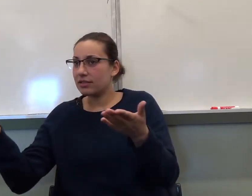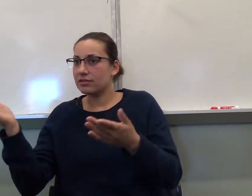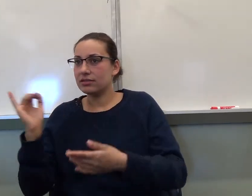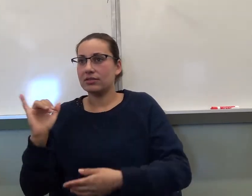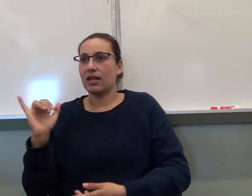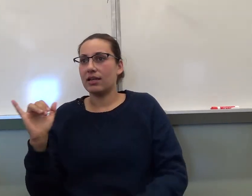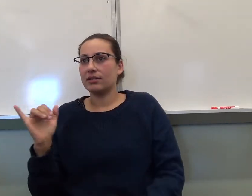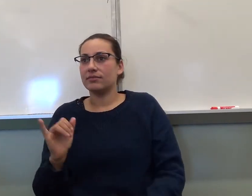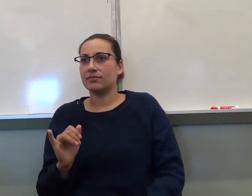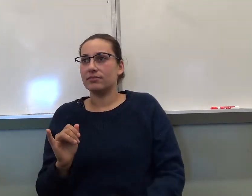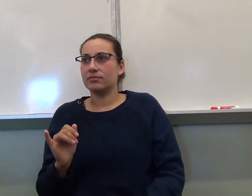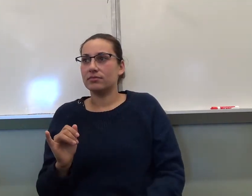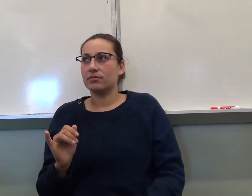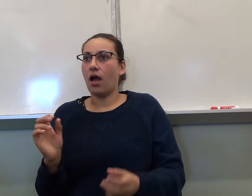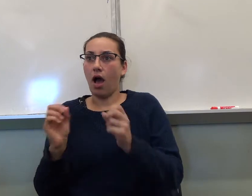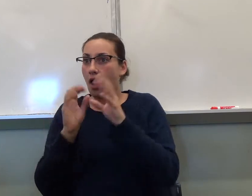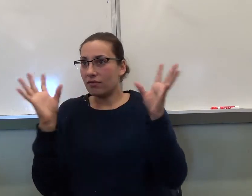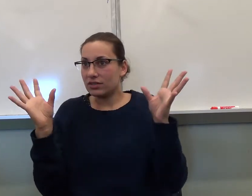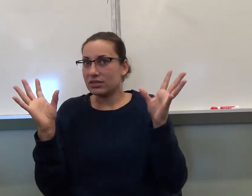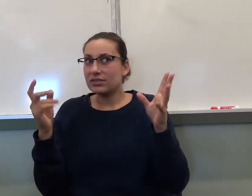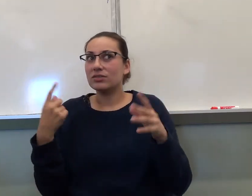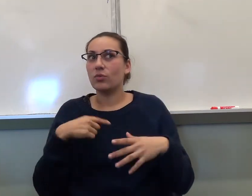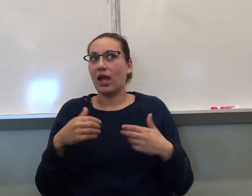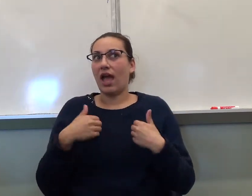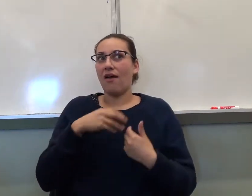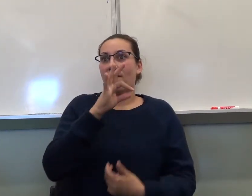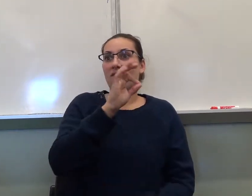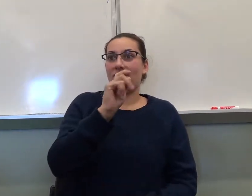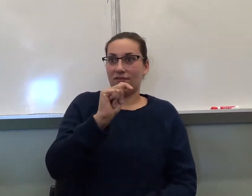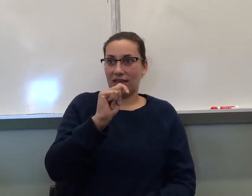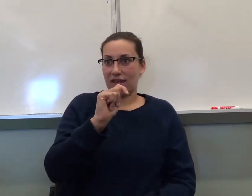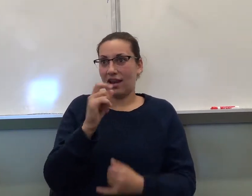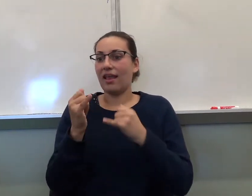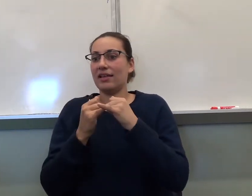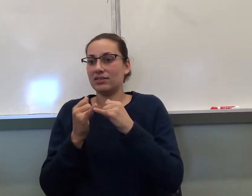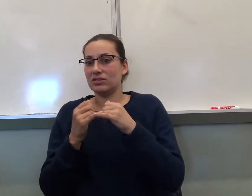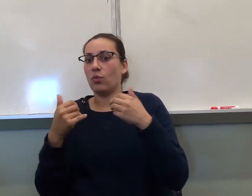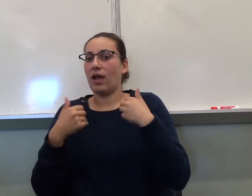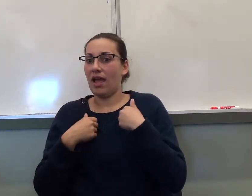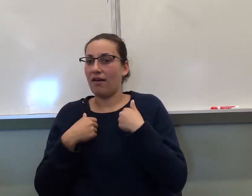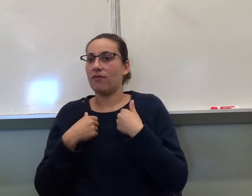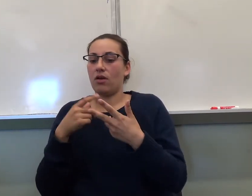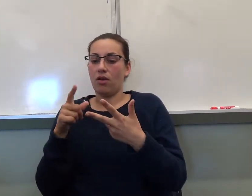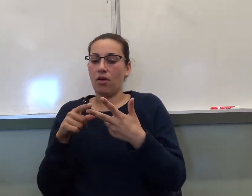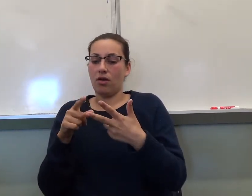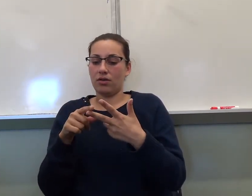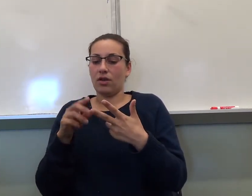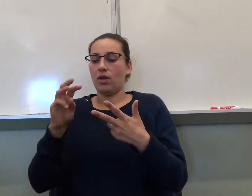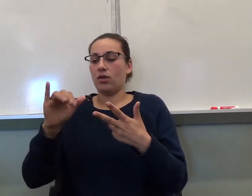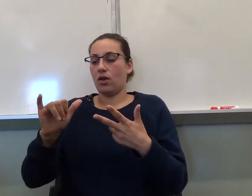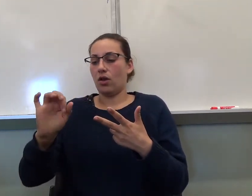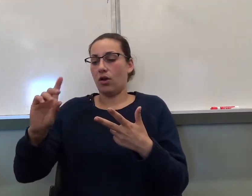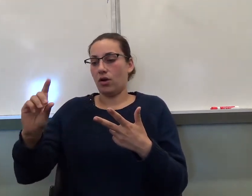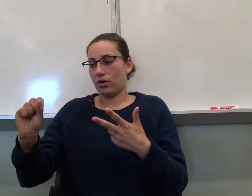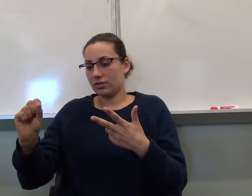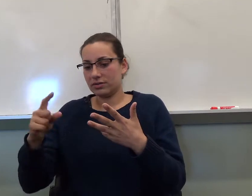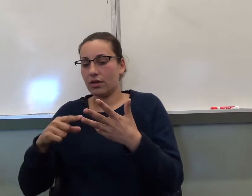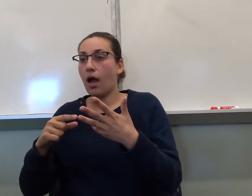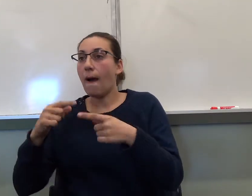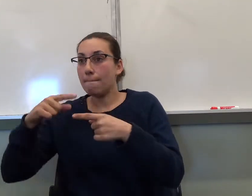Well, obviously, we've got feet and inches, right? But we also have yards, we have miles, and converting between all those things, we're still